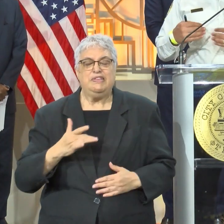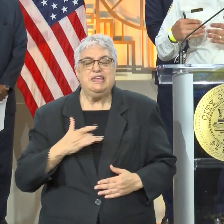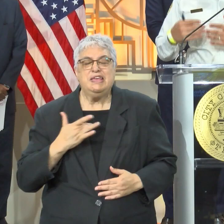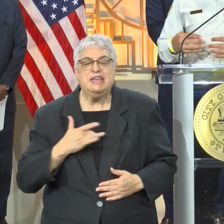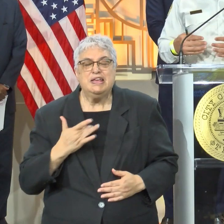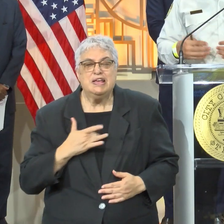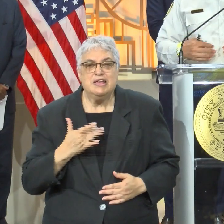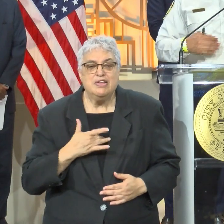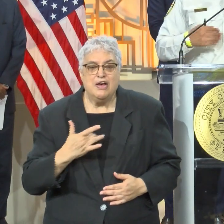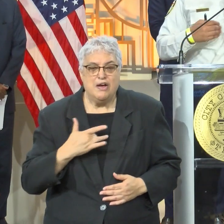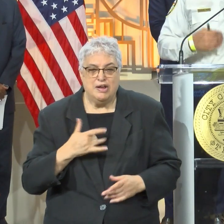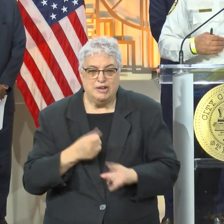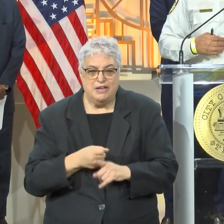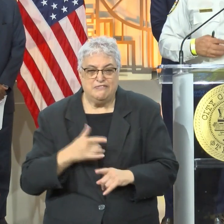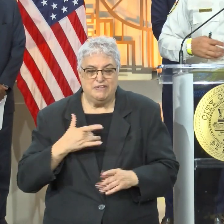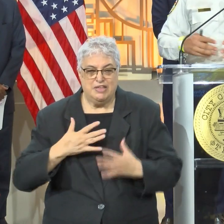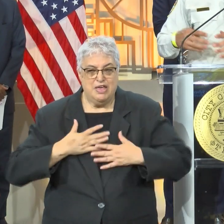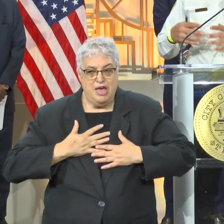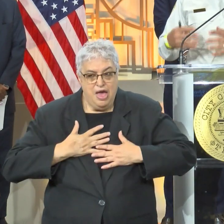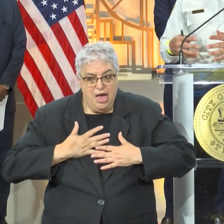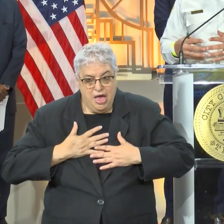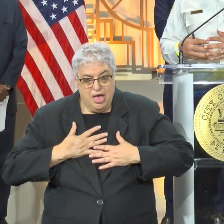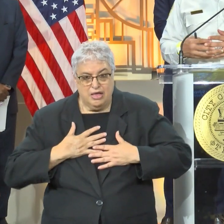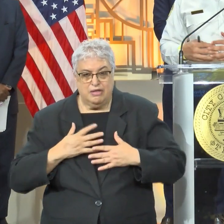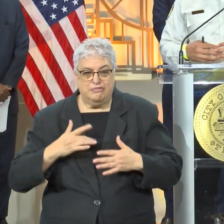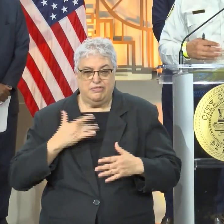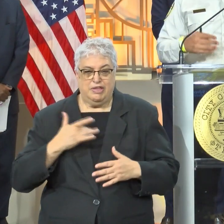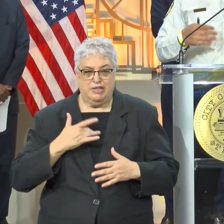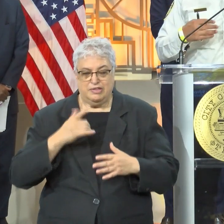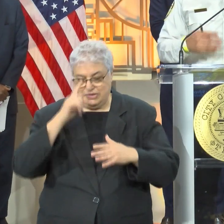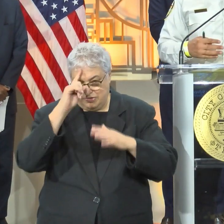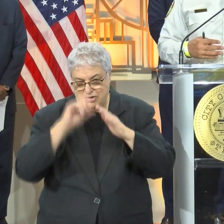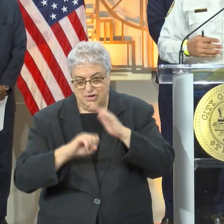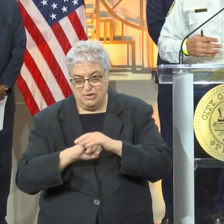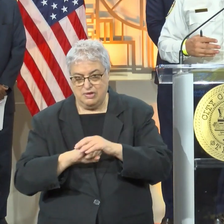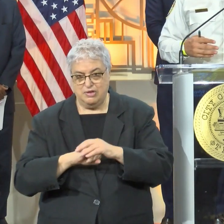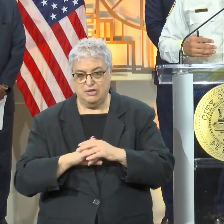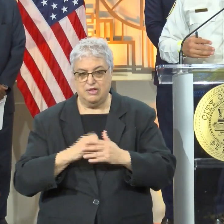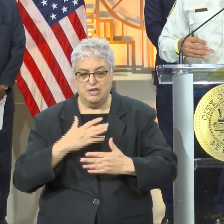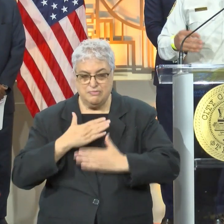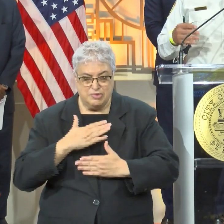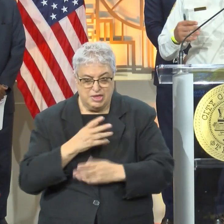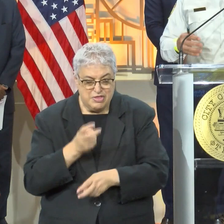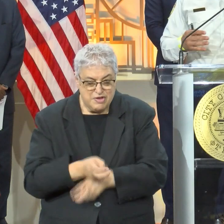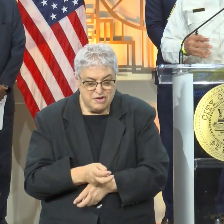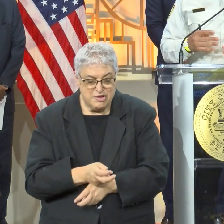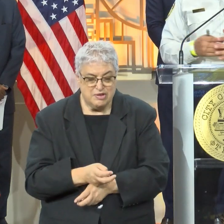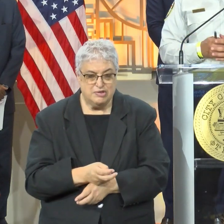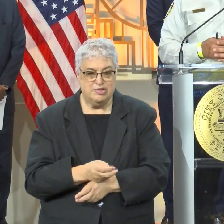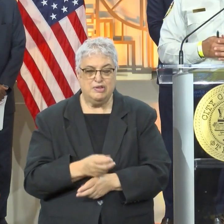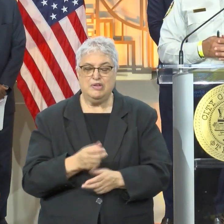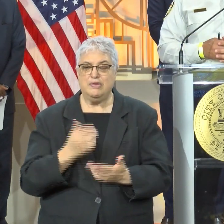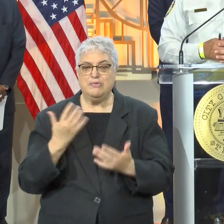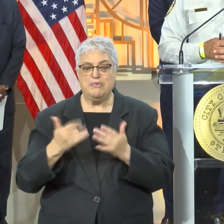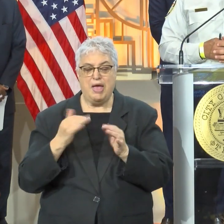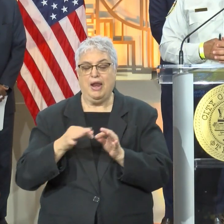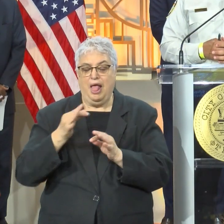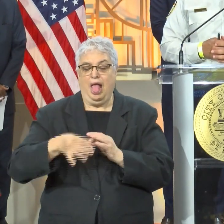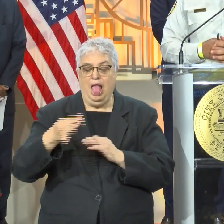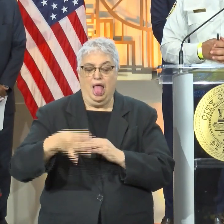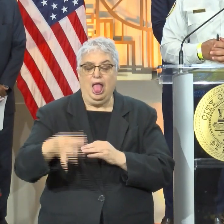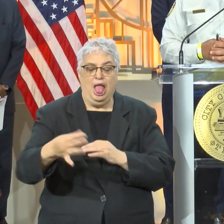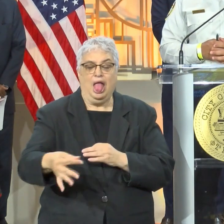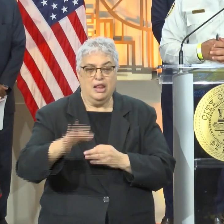of a heart attack, chest pain, symptoms of a stroke, respiratory difficulties, do not wait too long to